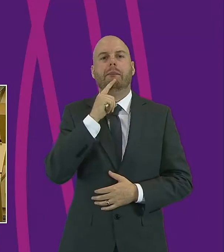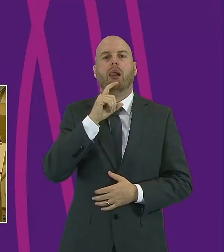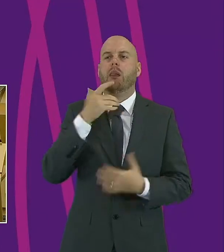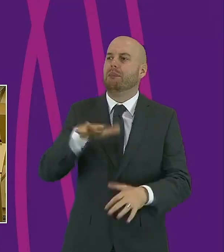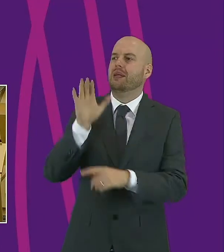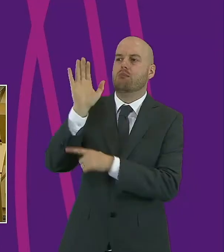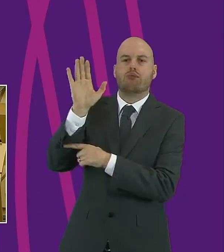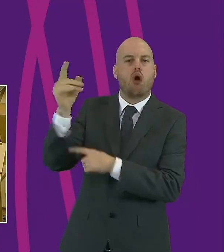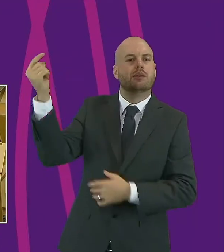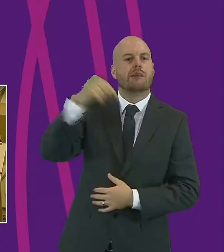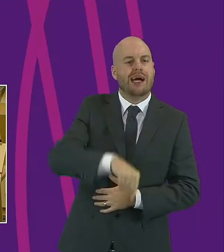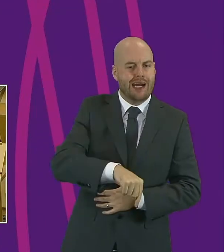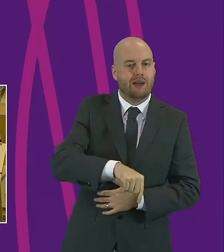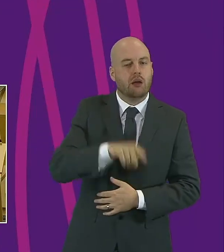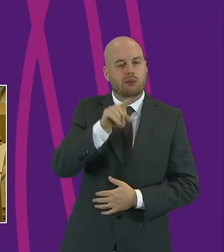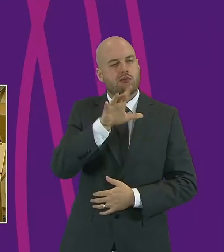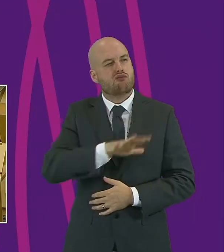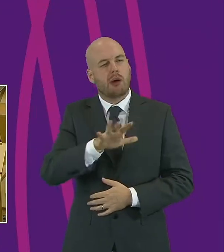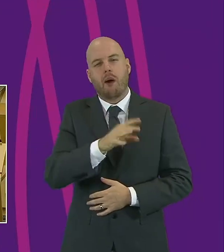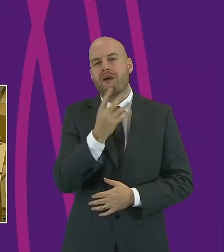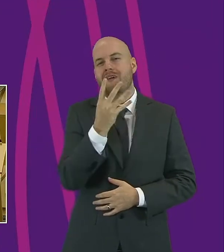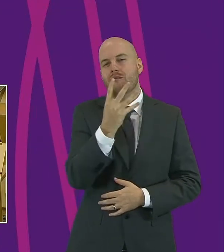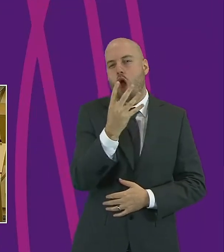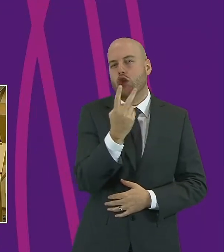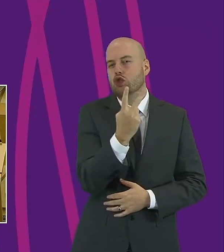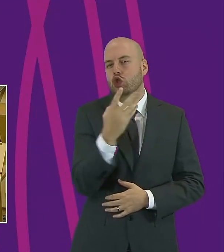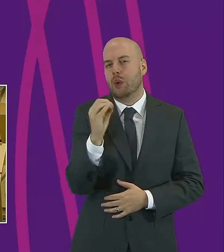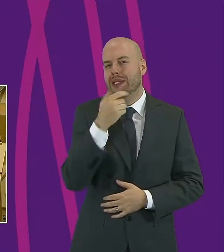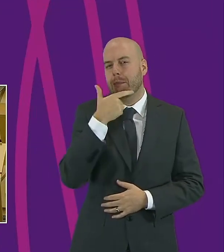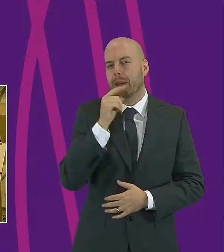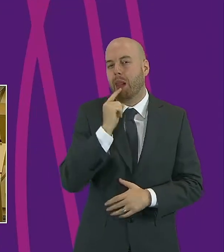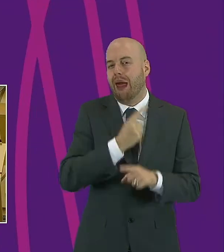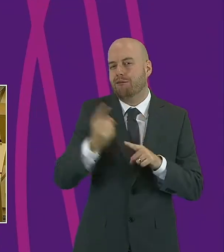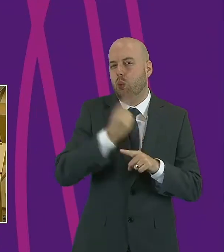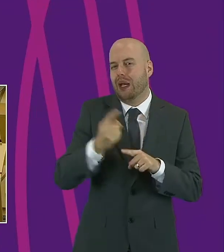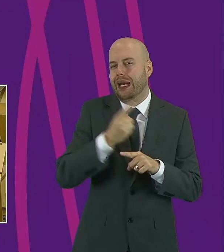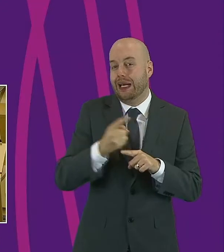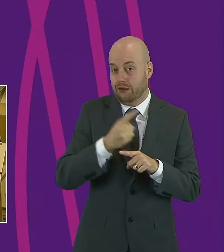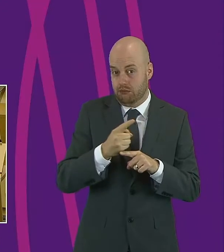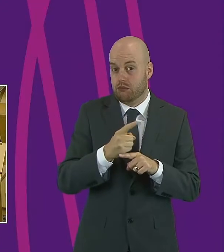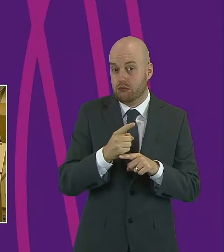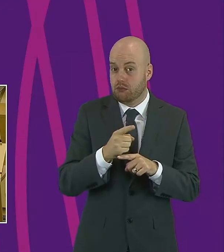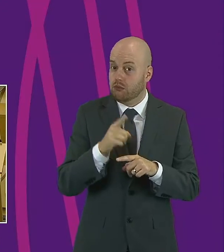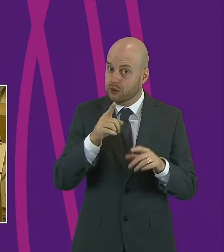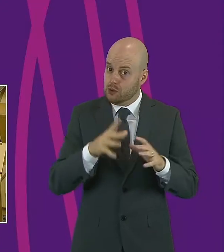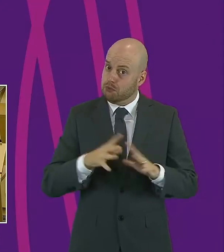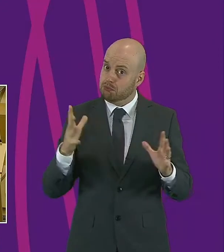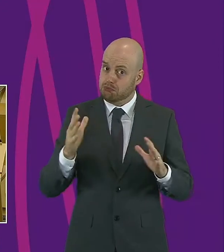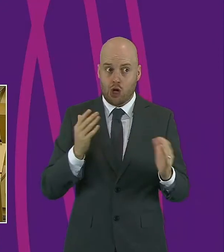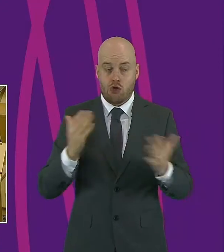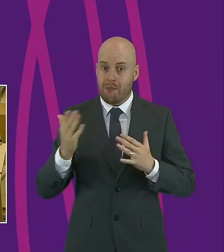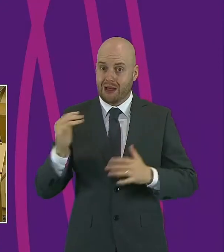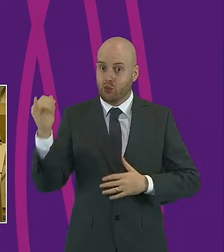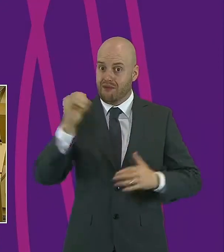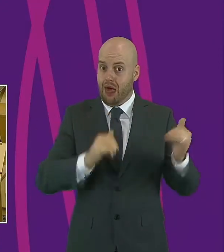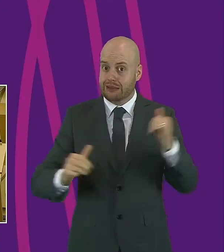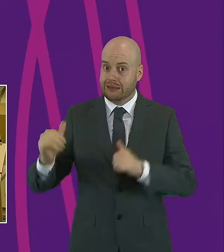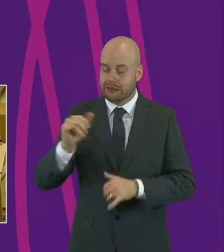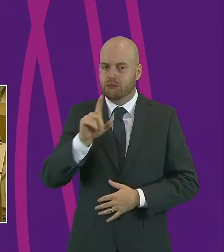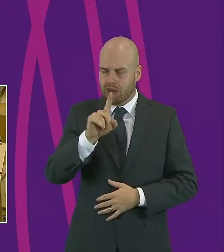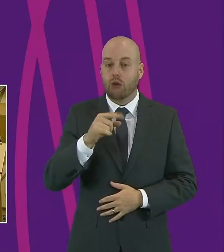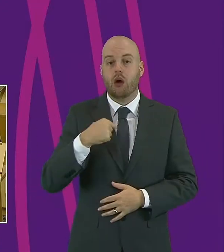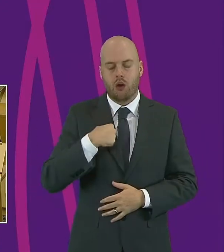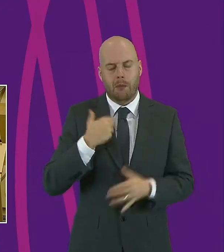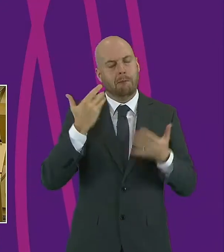to be a robust sample size given the number of flights affected. We're currently exceeding that figure with around